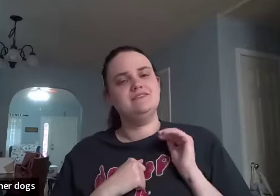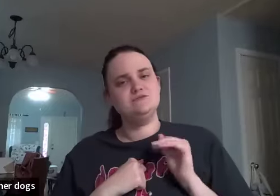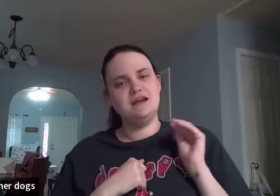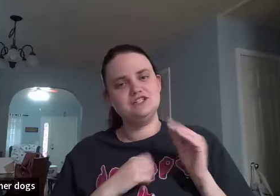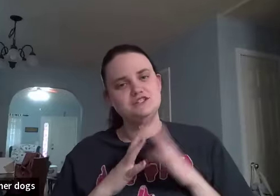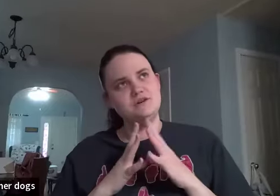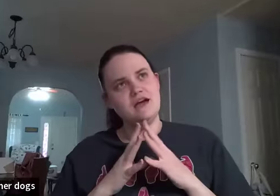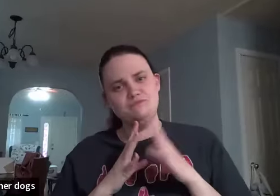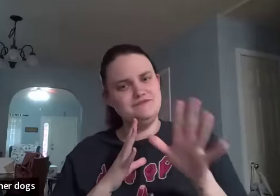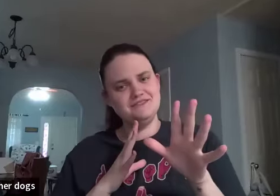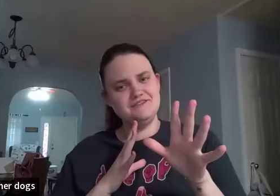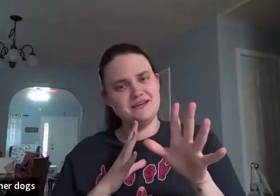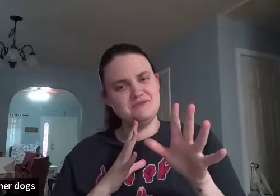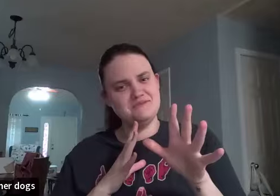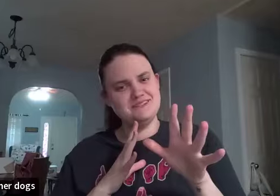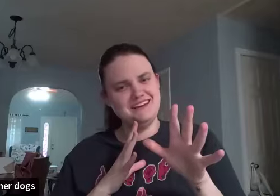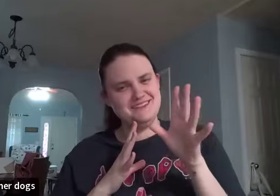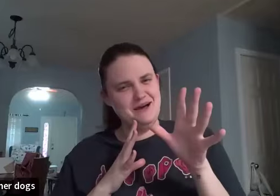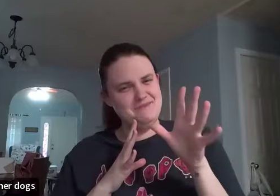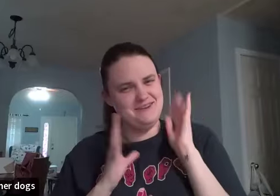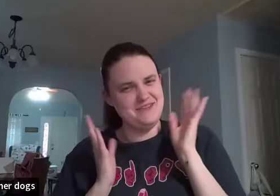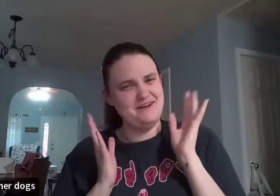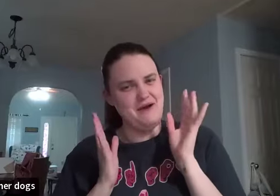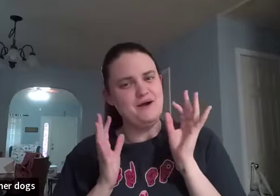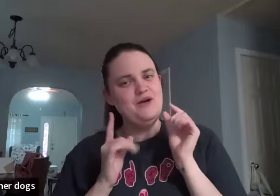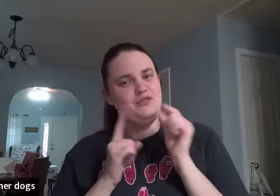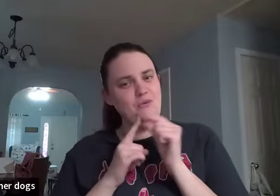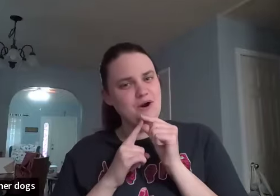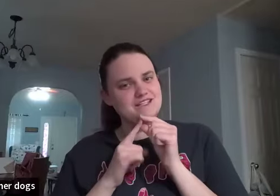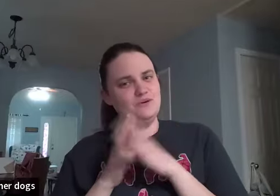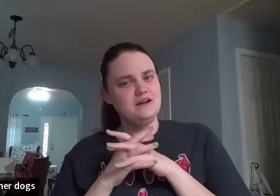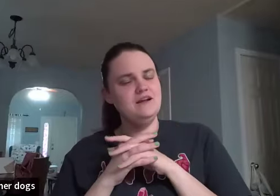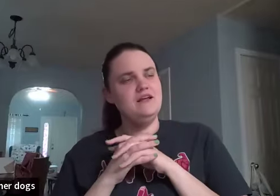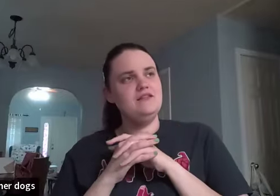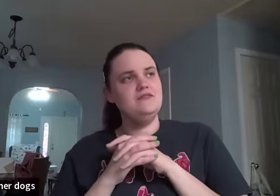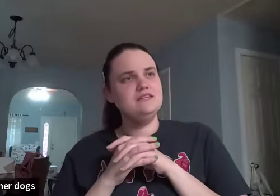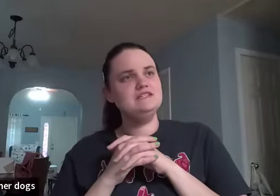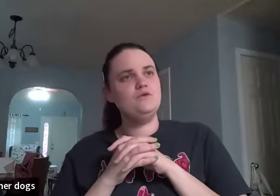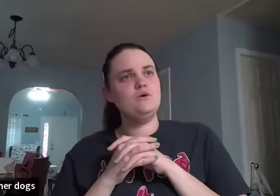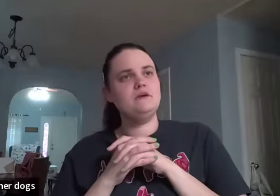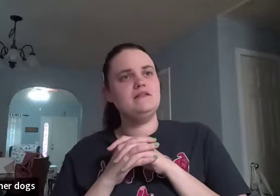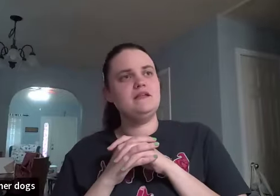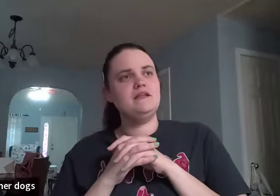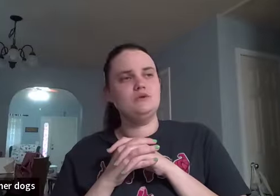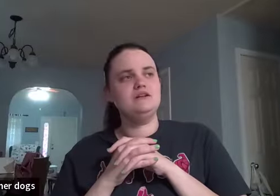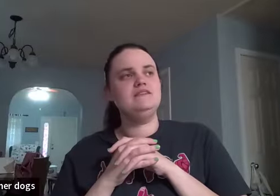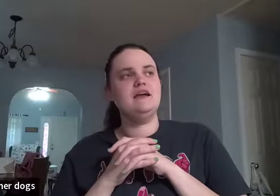this one. I actually don't know. We've not done this time before, Miss Katie. That's what I'm having to think of how the word is for it. This is for being like really